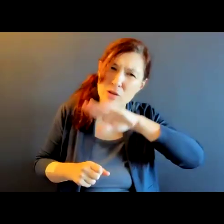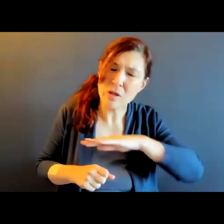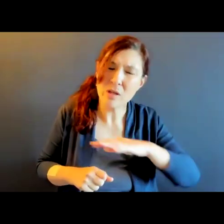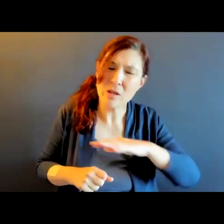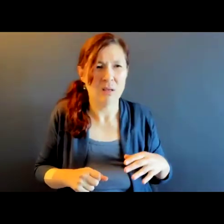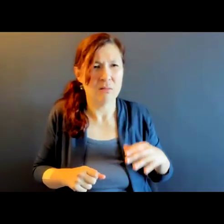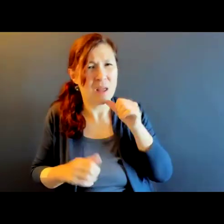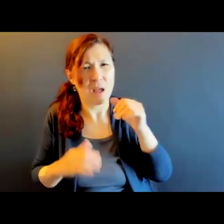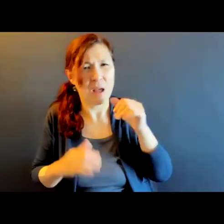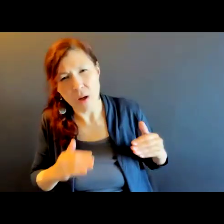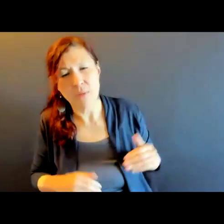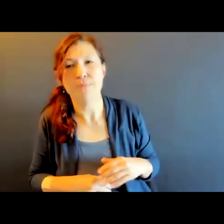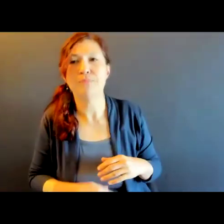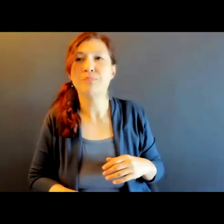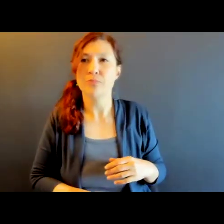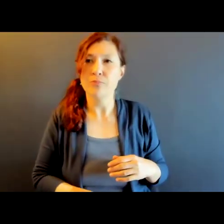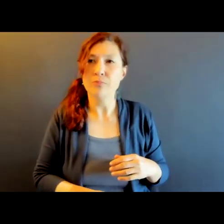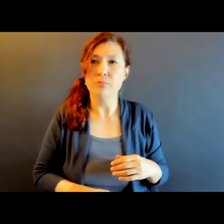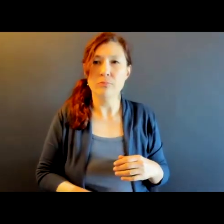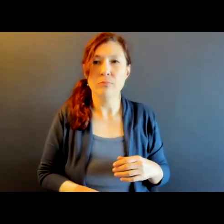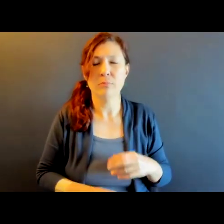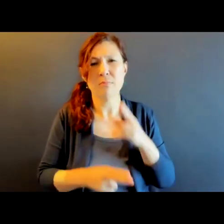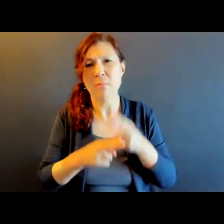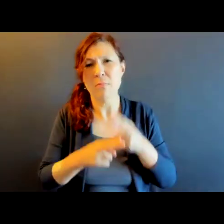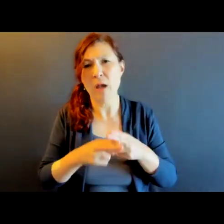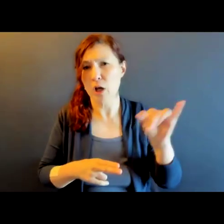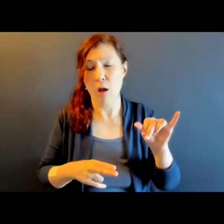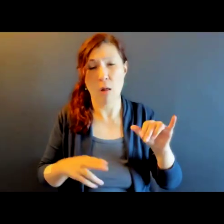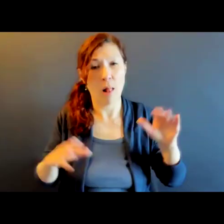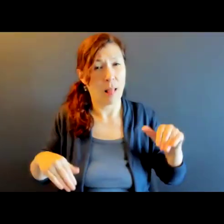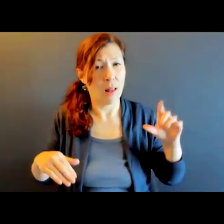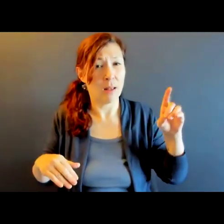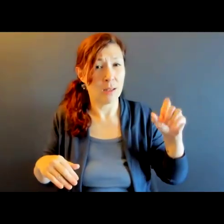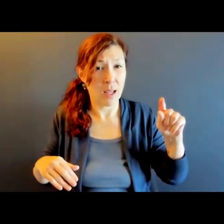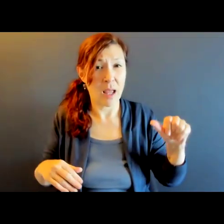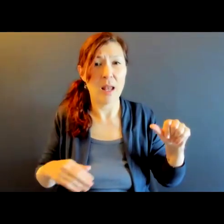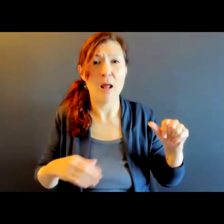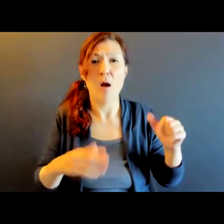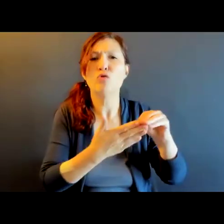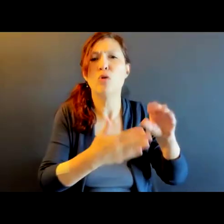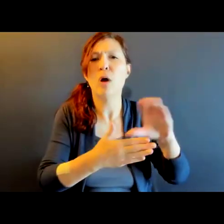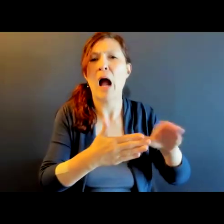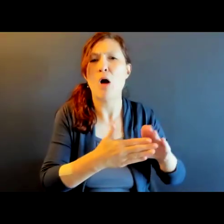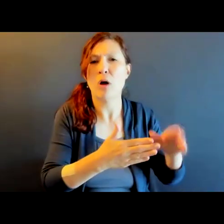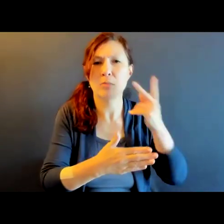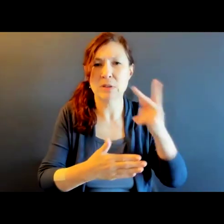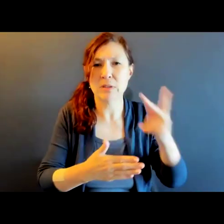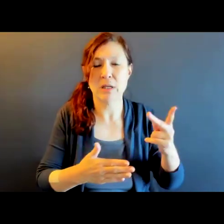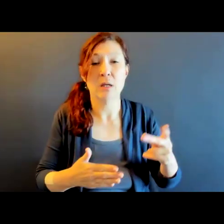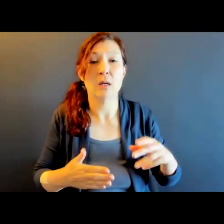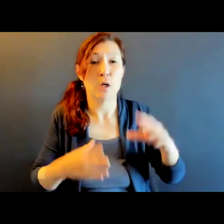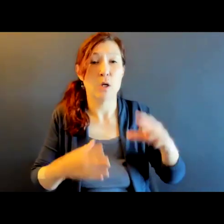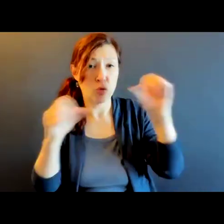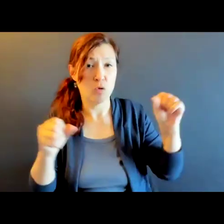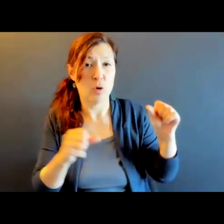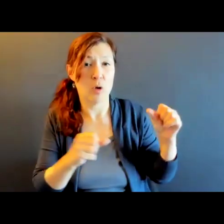ridiculously unfair. I also would like to point out that there's been no data yet on student outcomes. The superintendent has tasked graduate students at